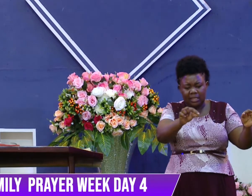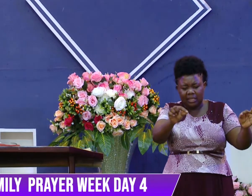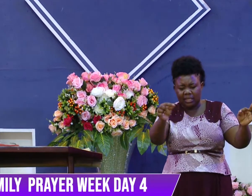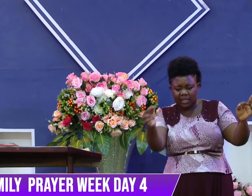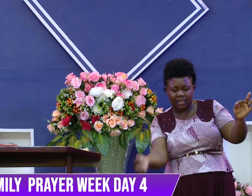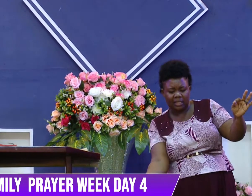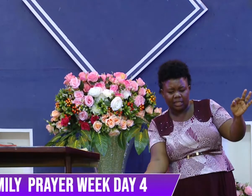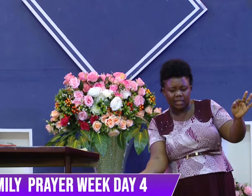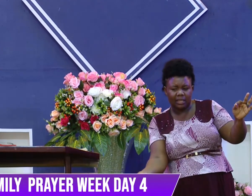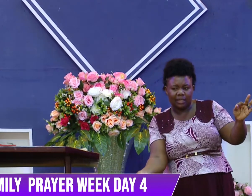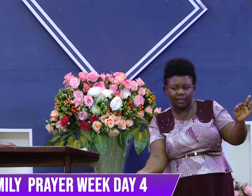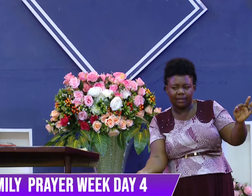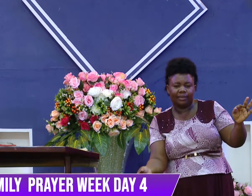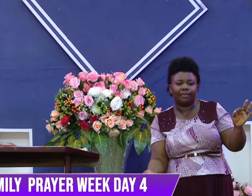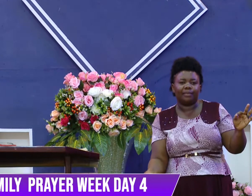and